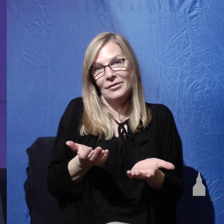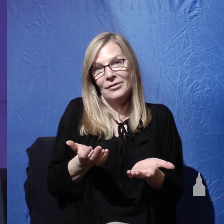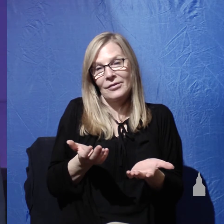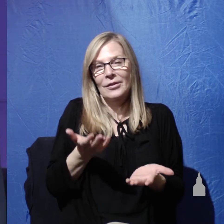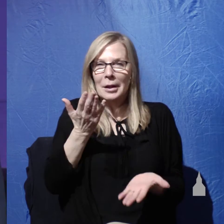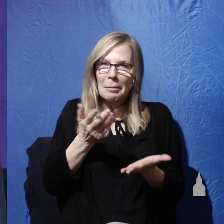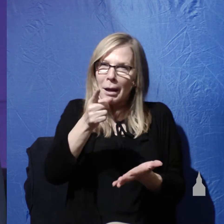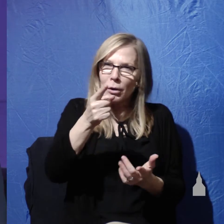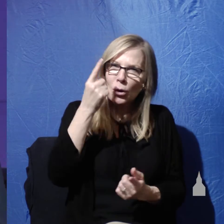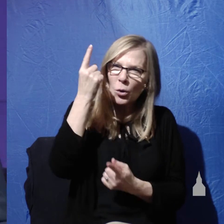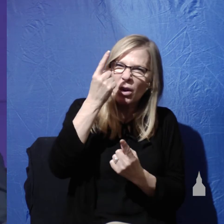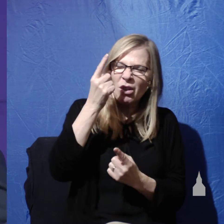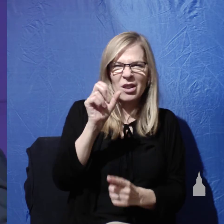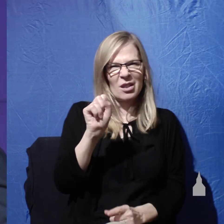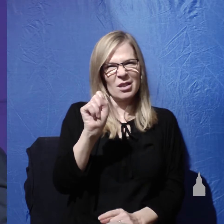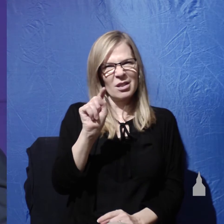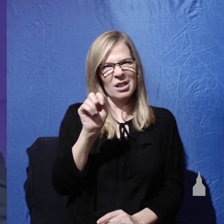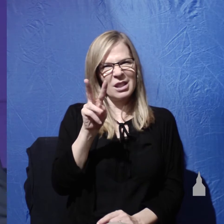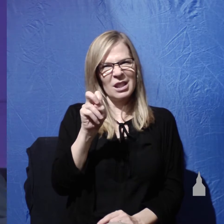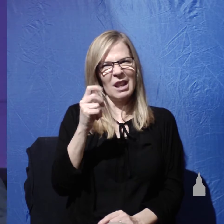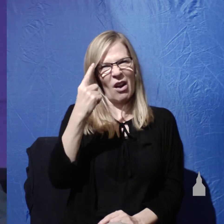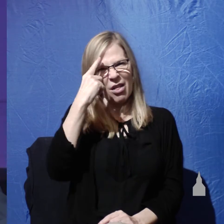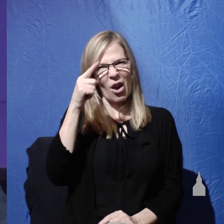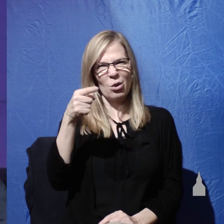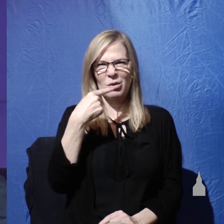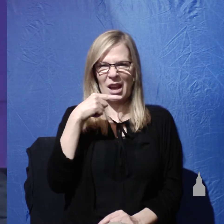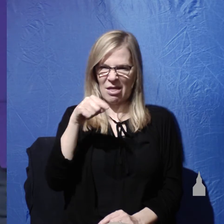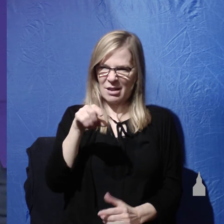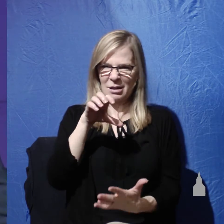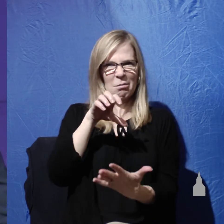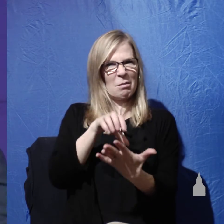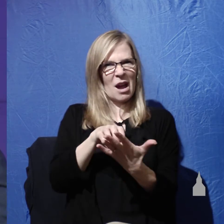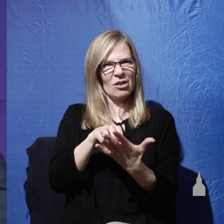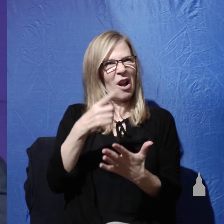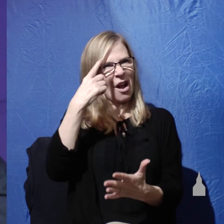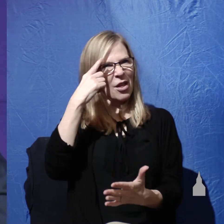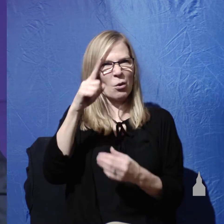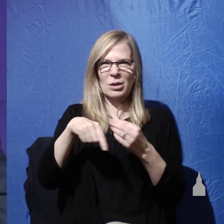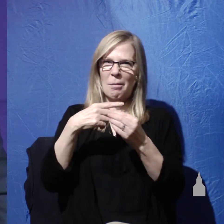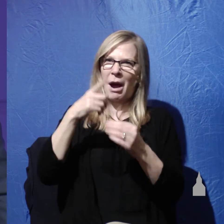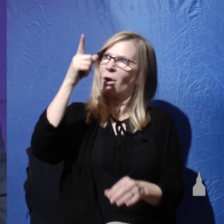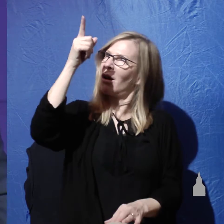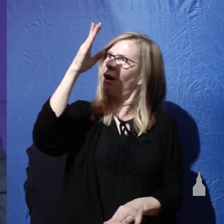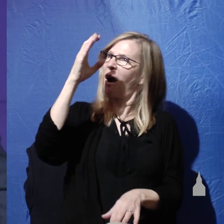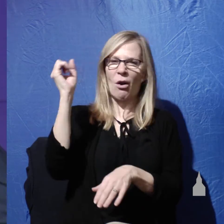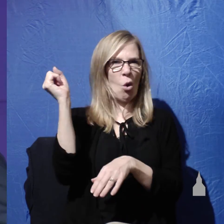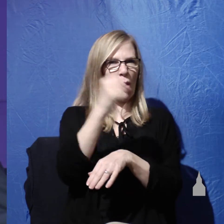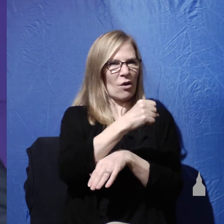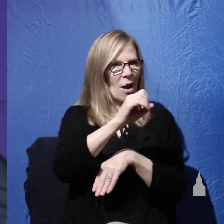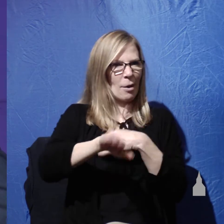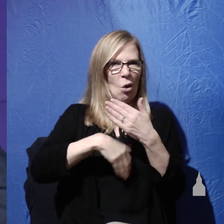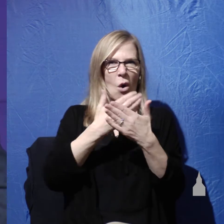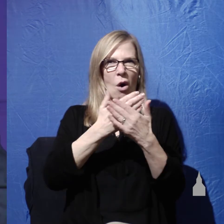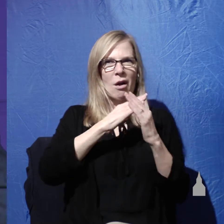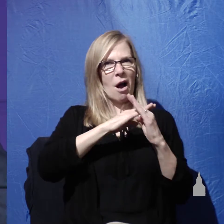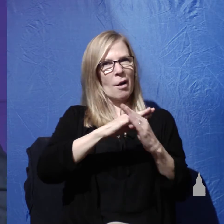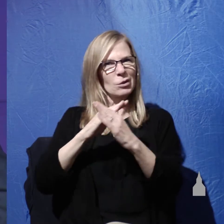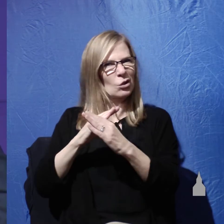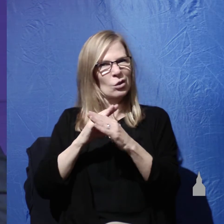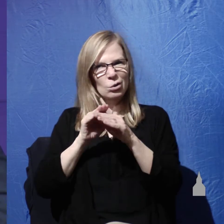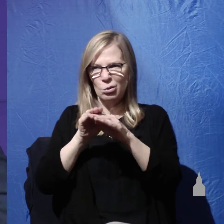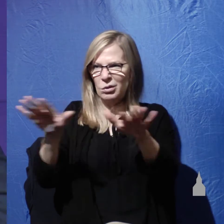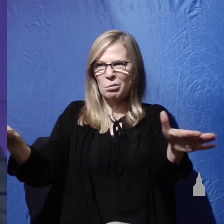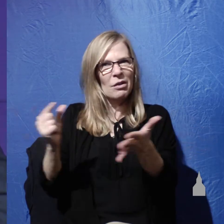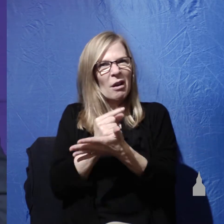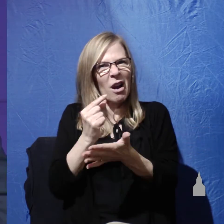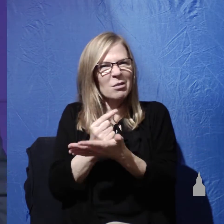you may be wondering, Steve, I thought you said that this passage in Acts 28, I thought you said it's about God overcoming all obstacles in the spread